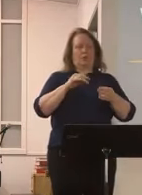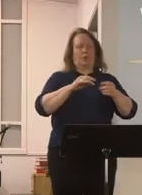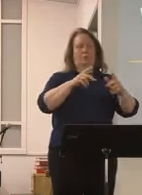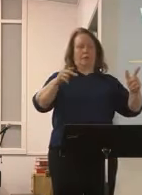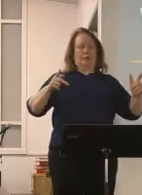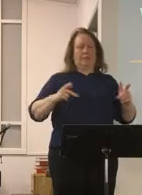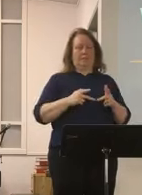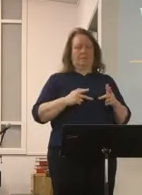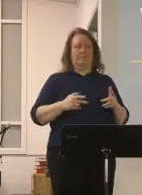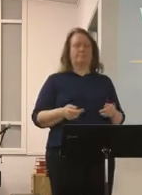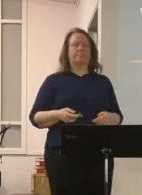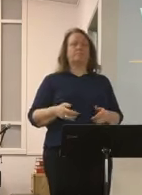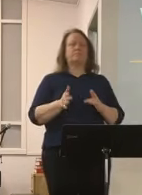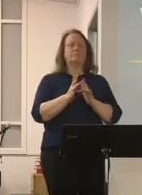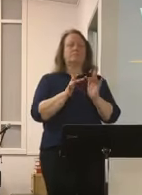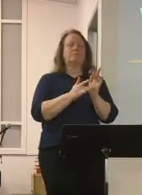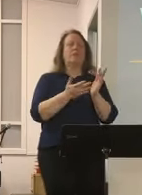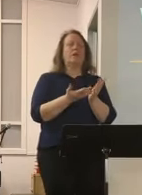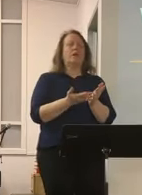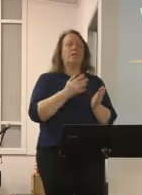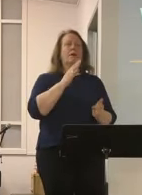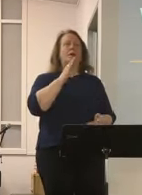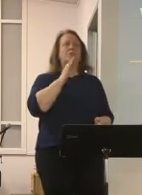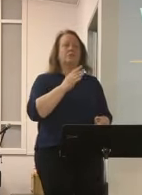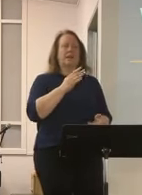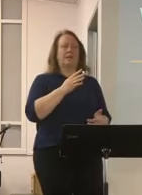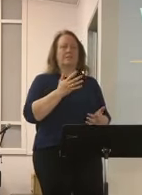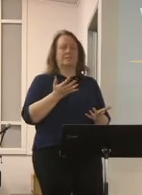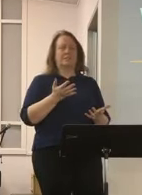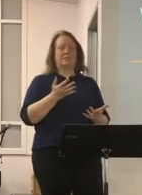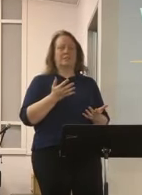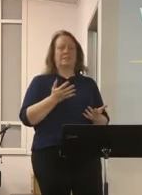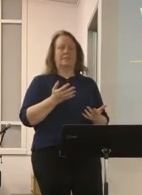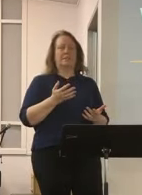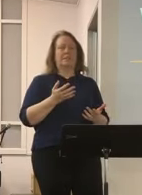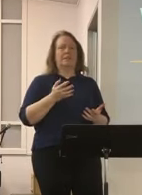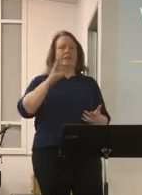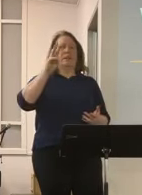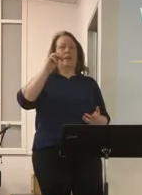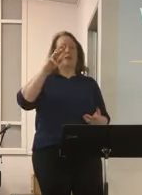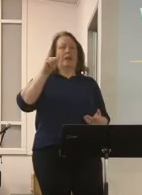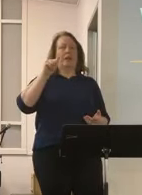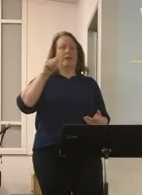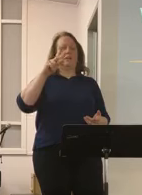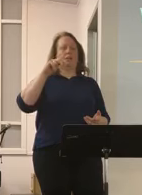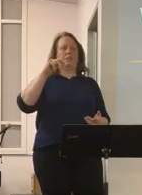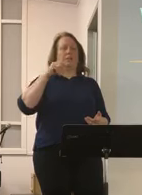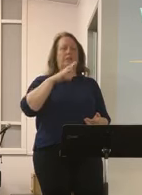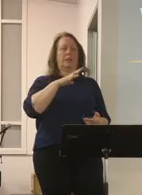so what does the Bible say is where we always start? And Matthew and Mark,